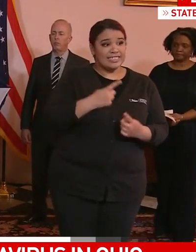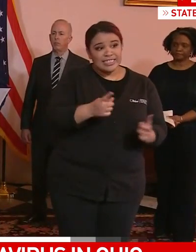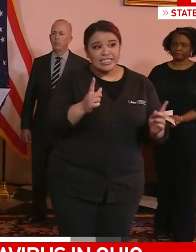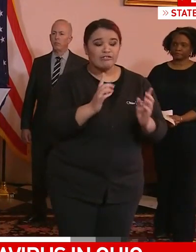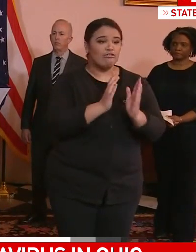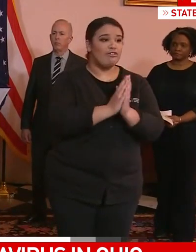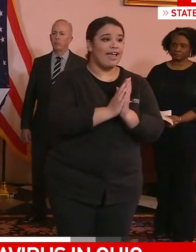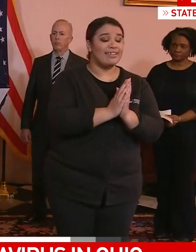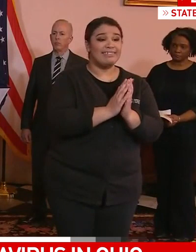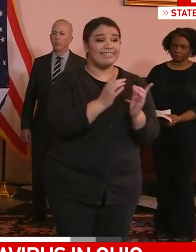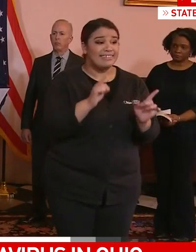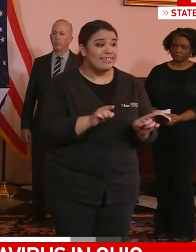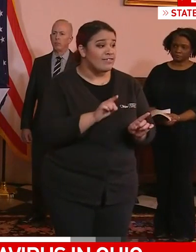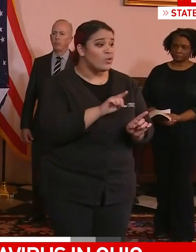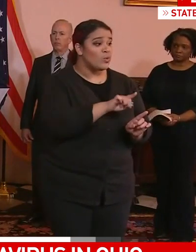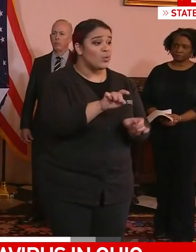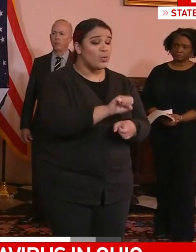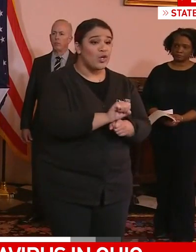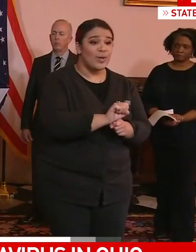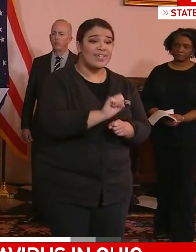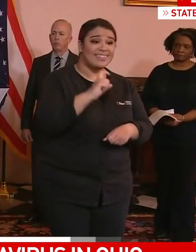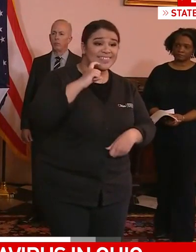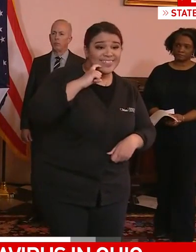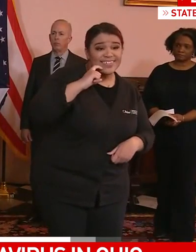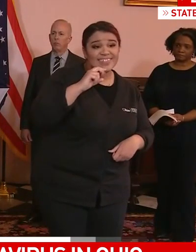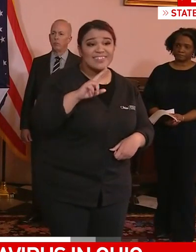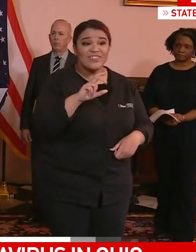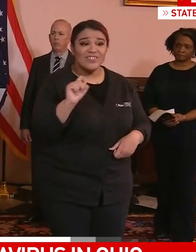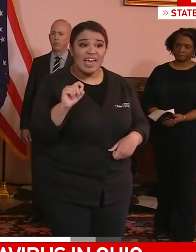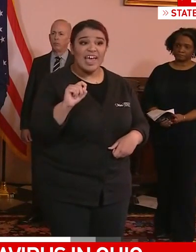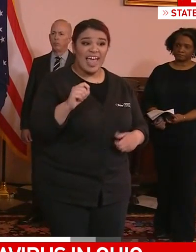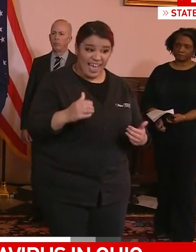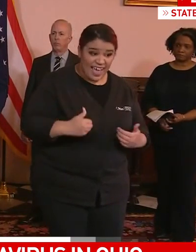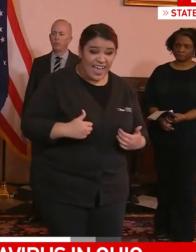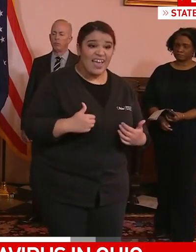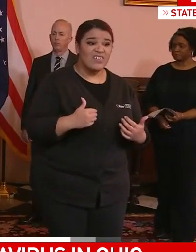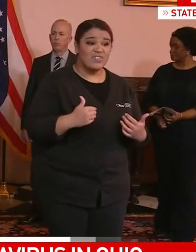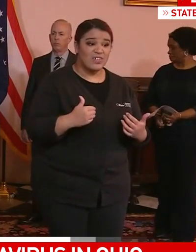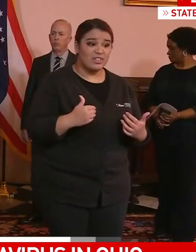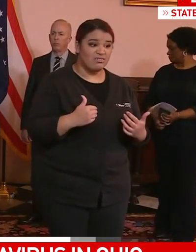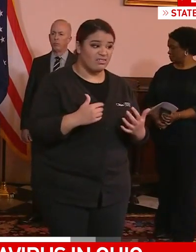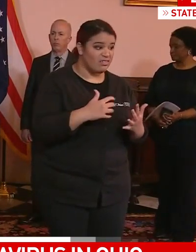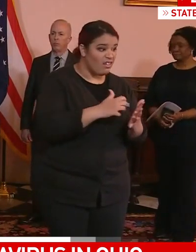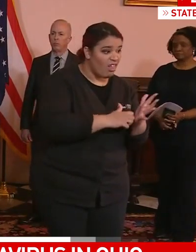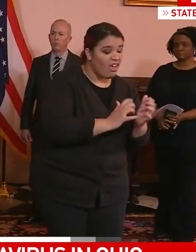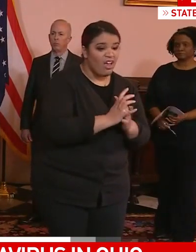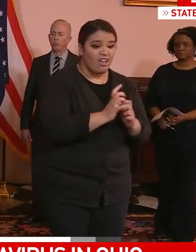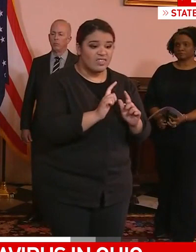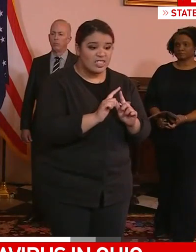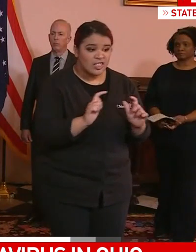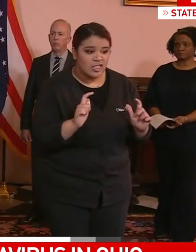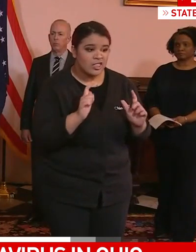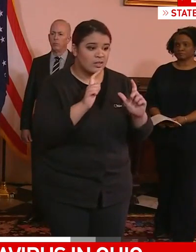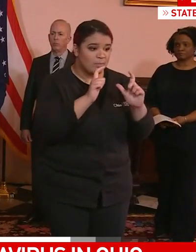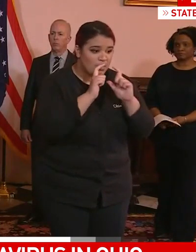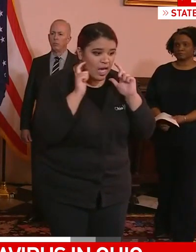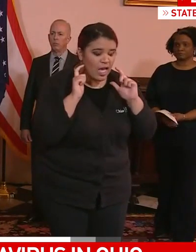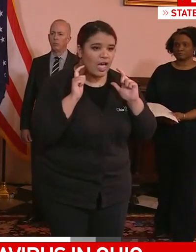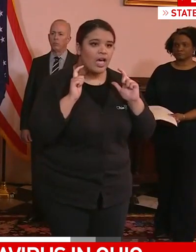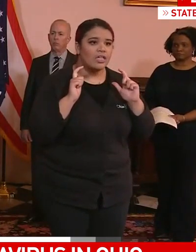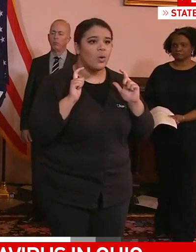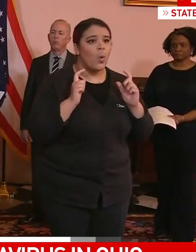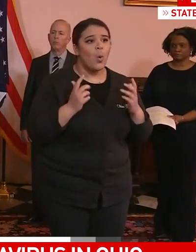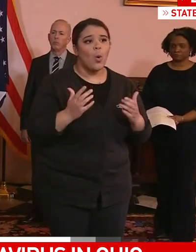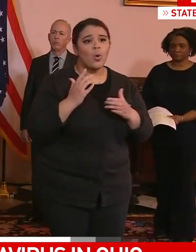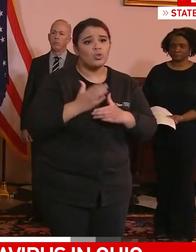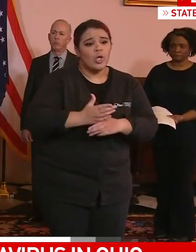them for their work in this area to really postpone all but the essential surgery that really